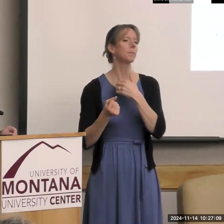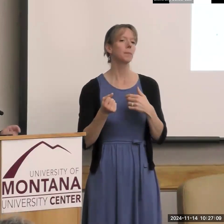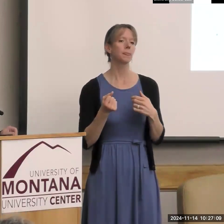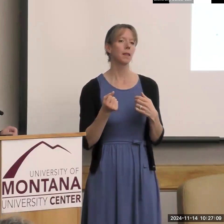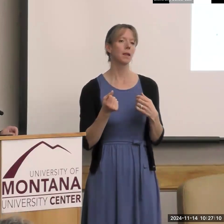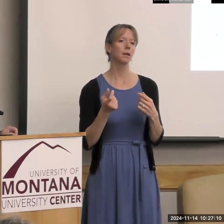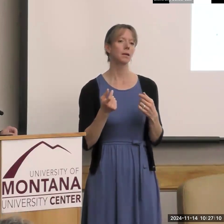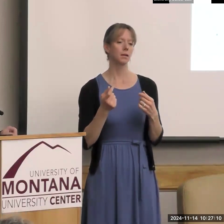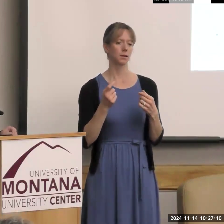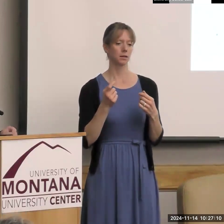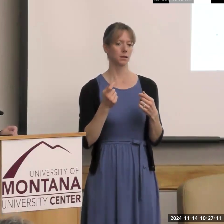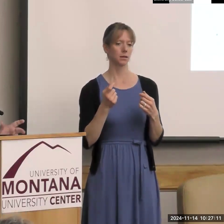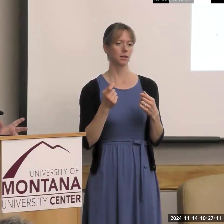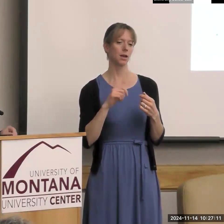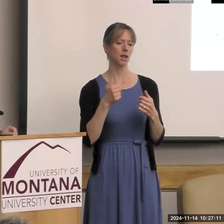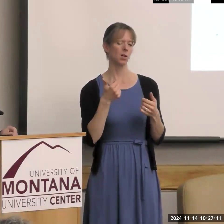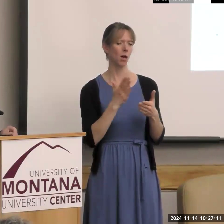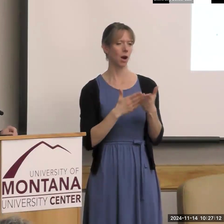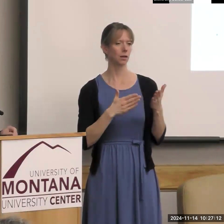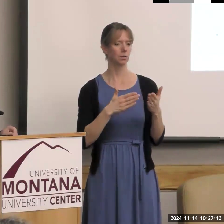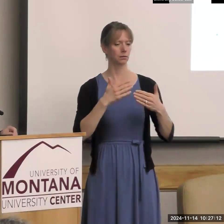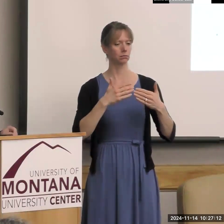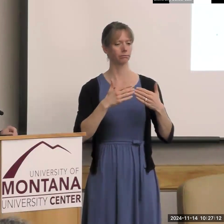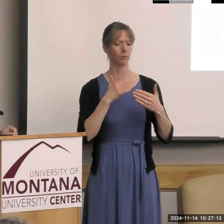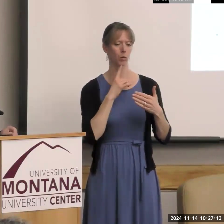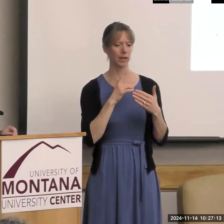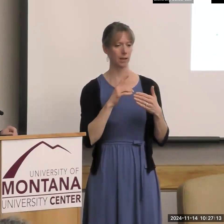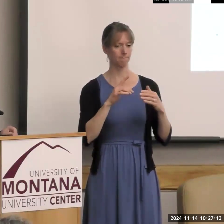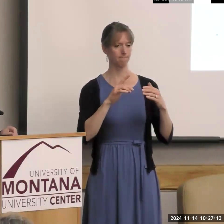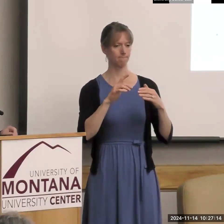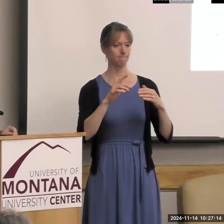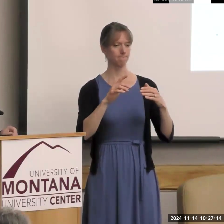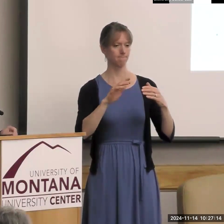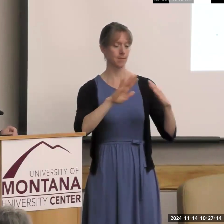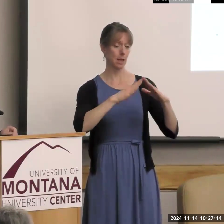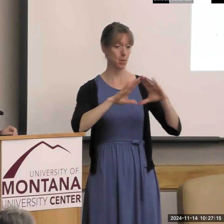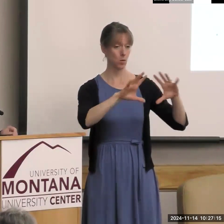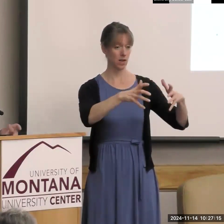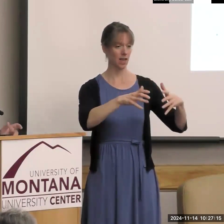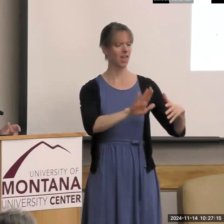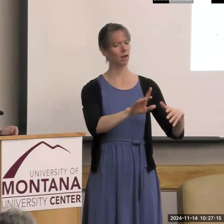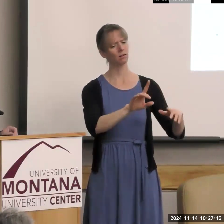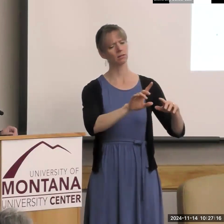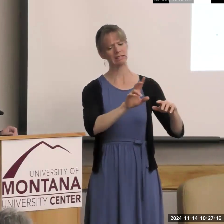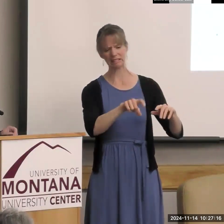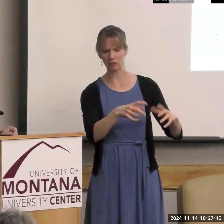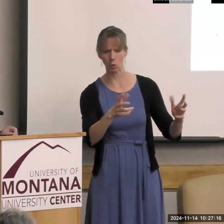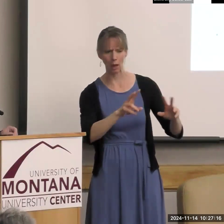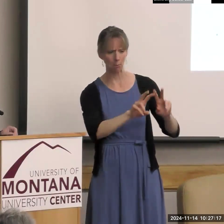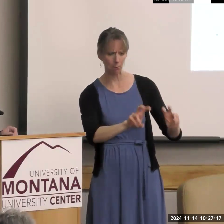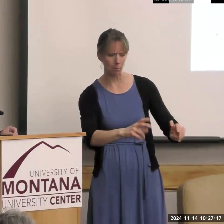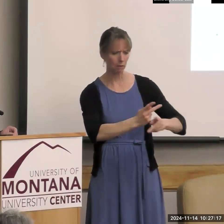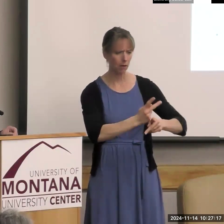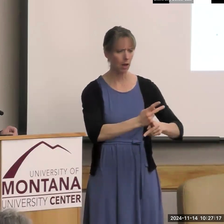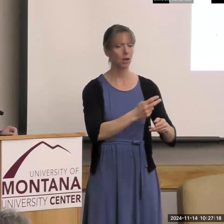that process of assessing your community, assessing the needs, assessing the resources. It's not just the problems,